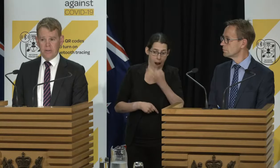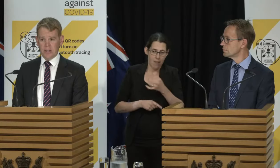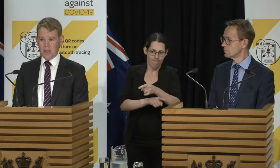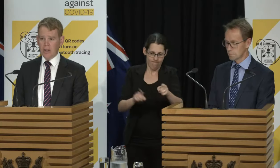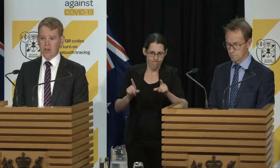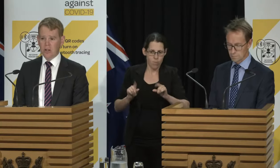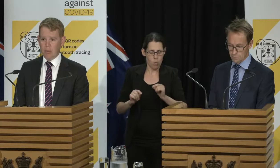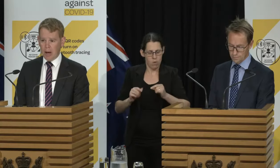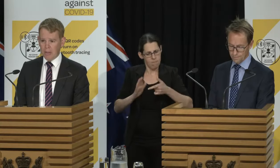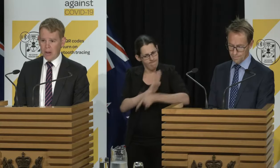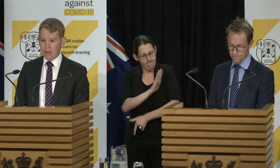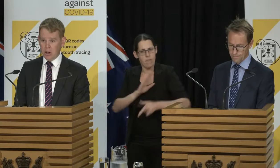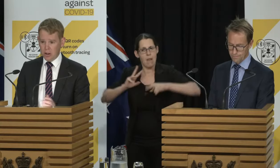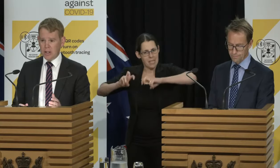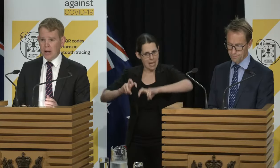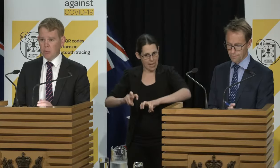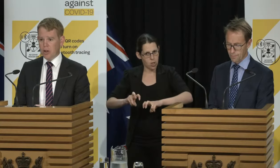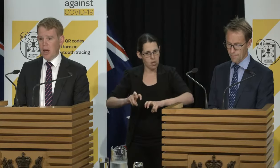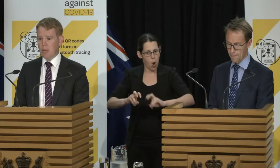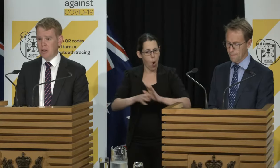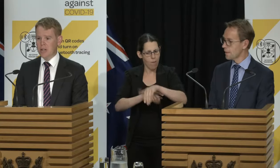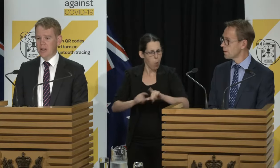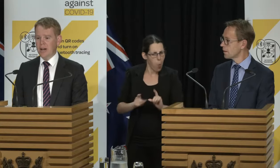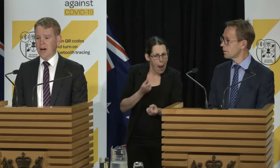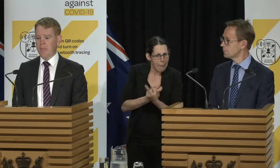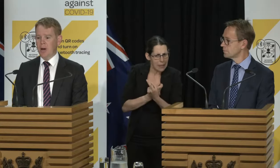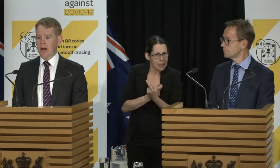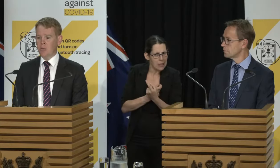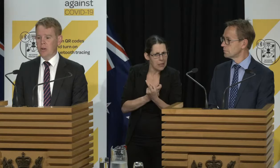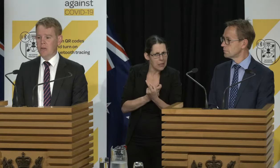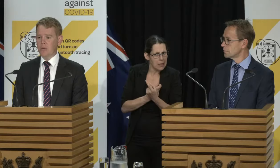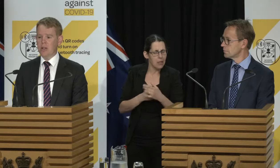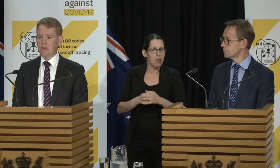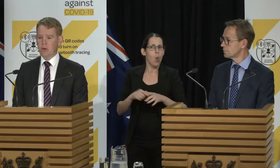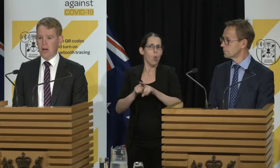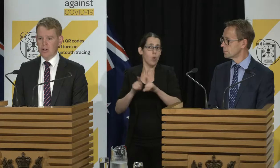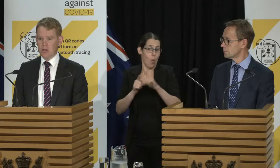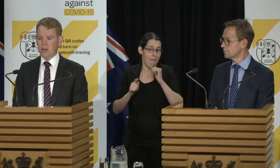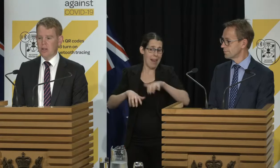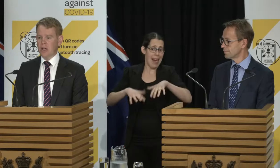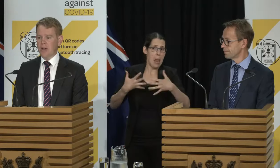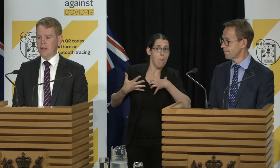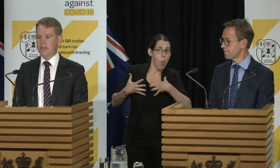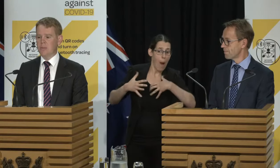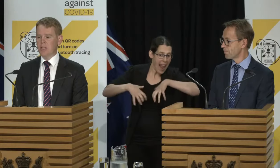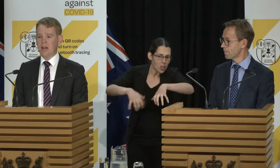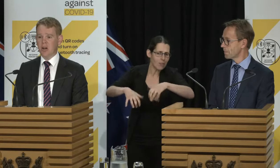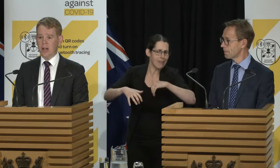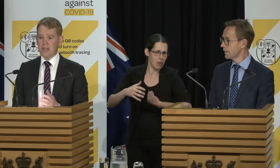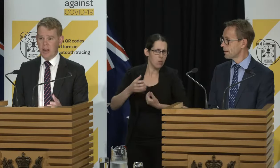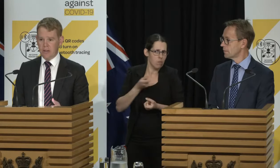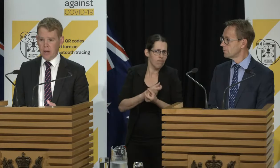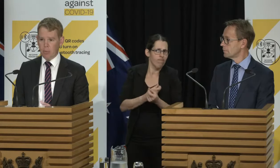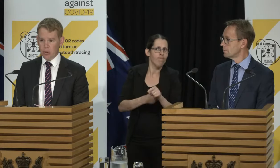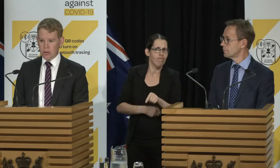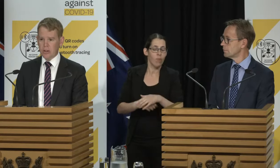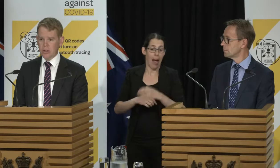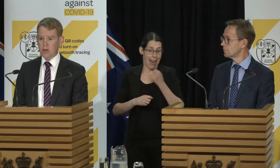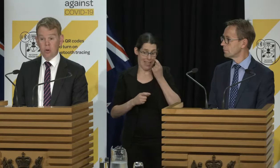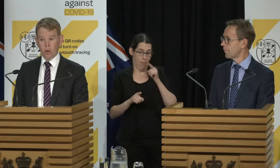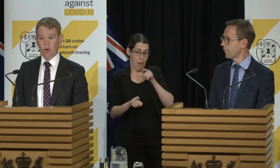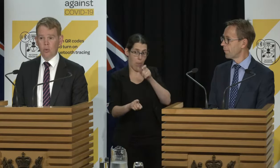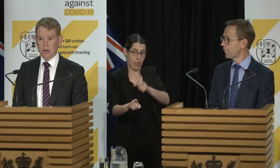thorough investigation about, into that, what had happened, and whether there was any further action that needed to be taken. I understand that that